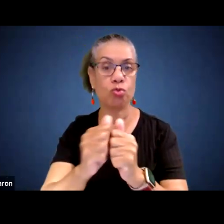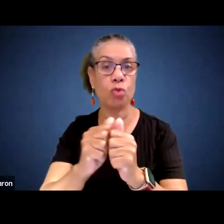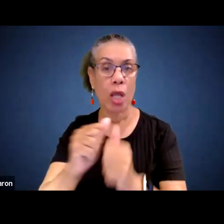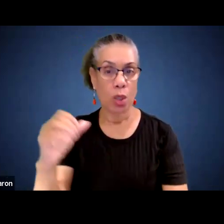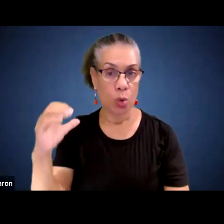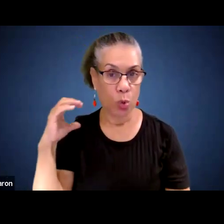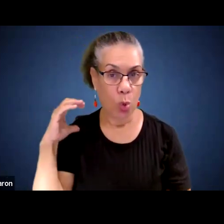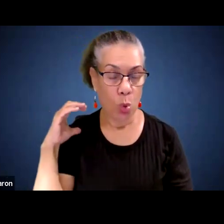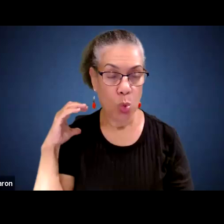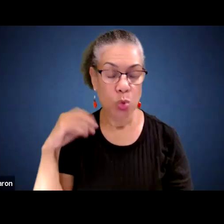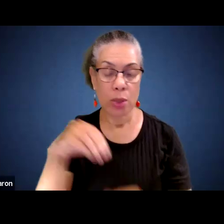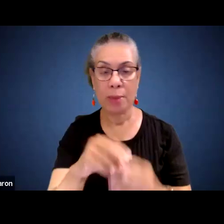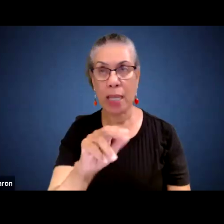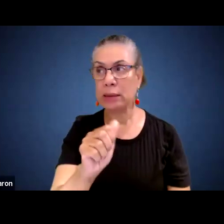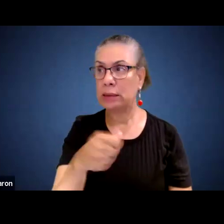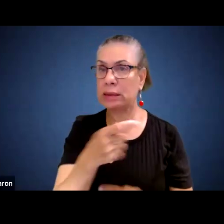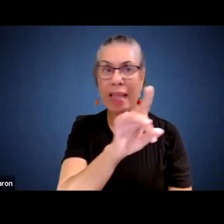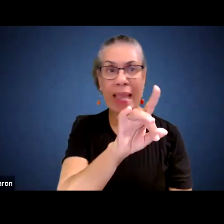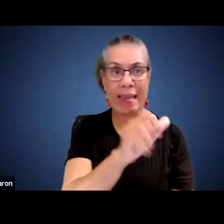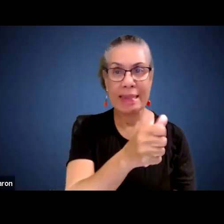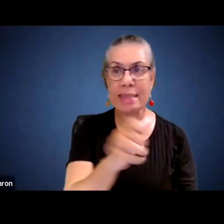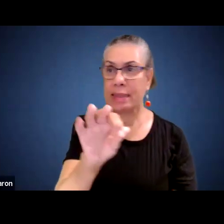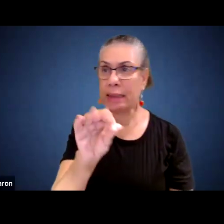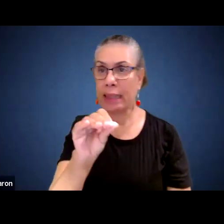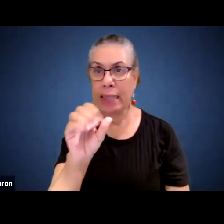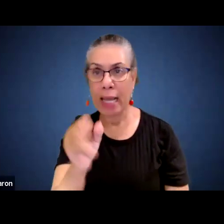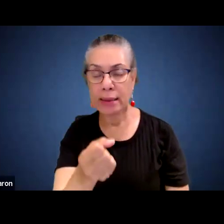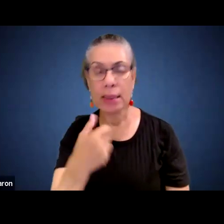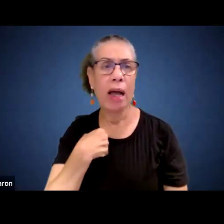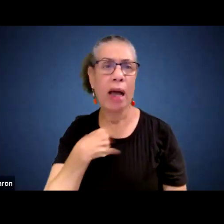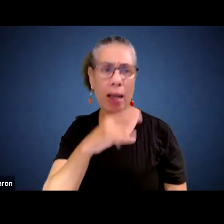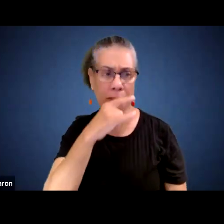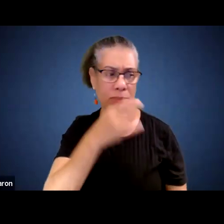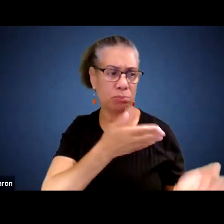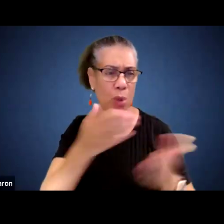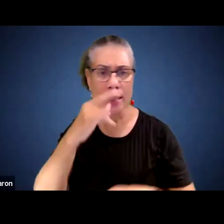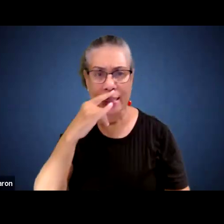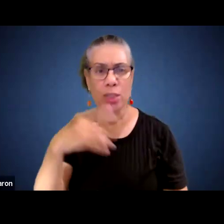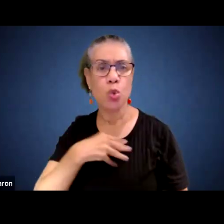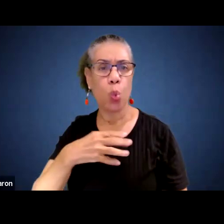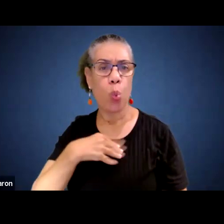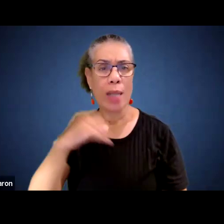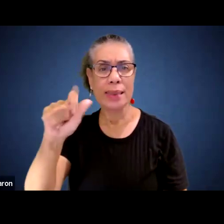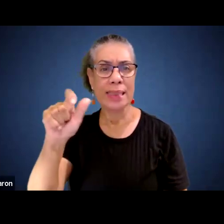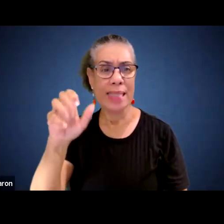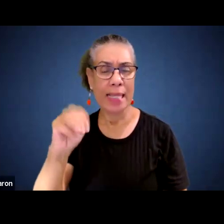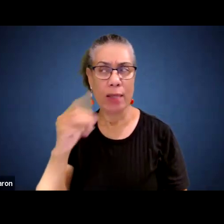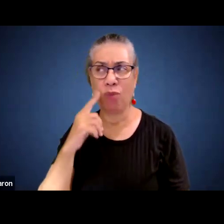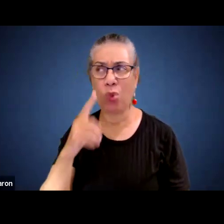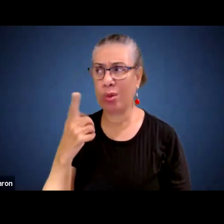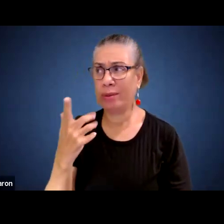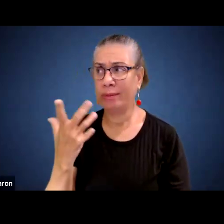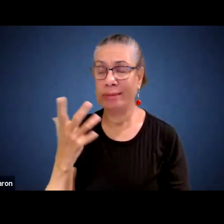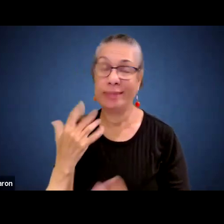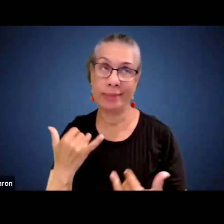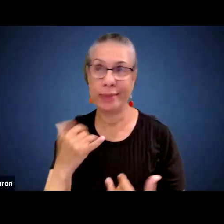school since the mid 90s. I've taken kids over to White Stadium. We're now like 40 years old,